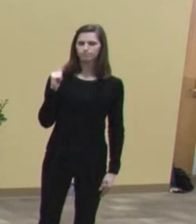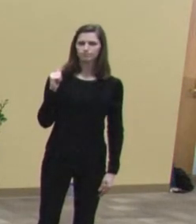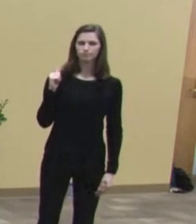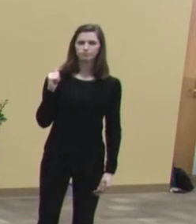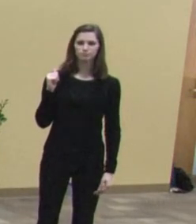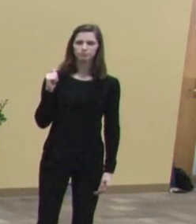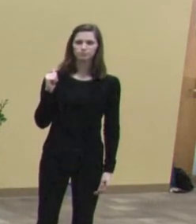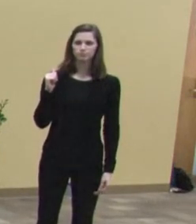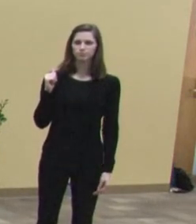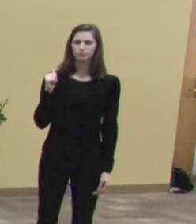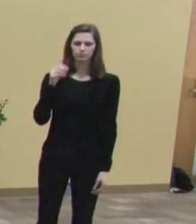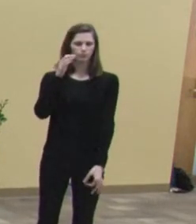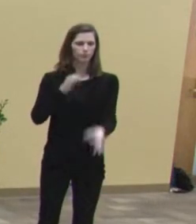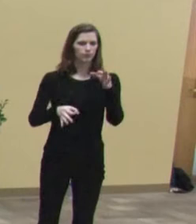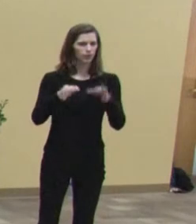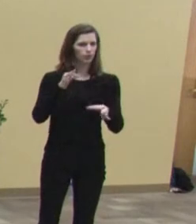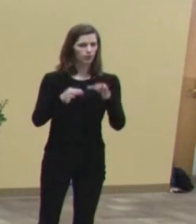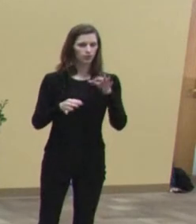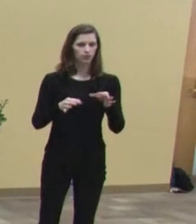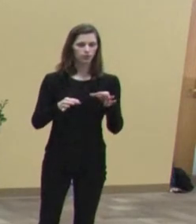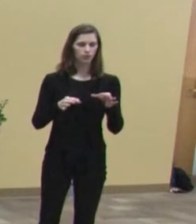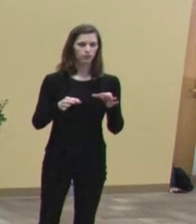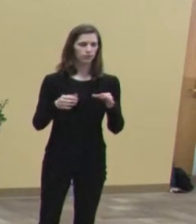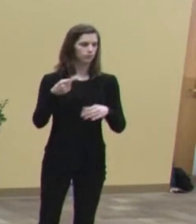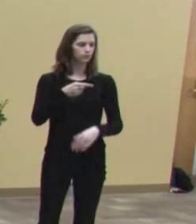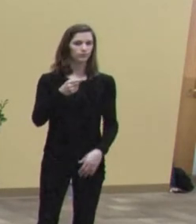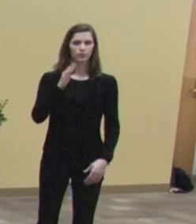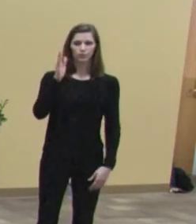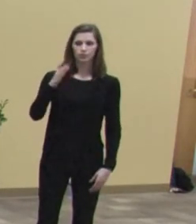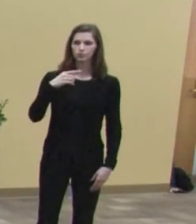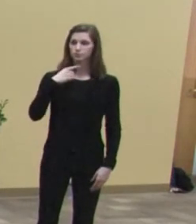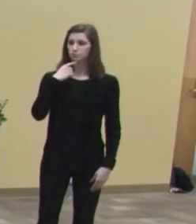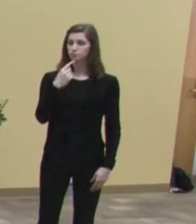Judge Brooks and others will tell you that we have an account